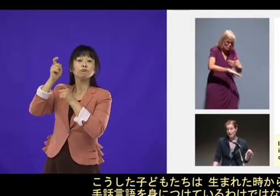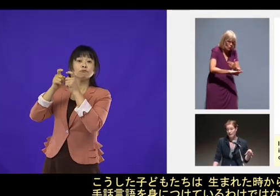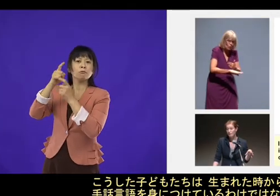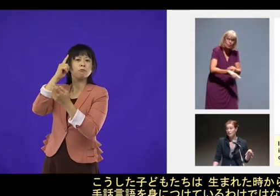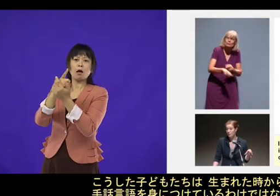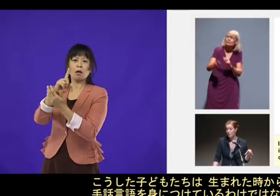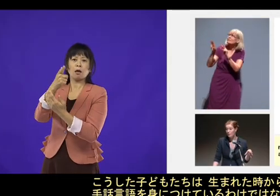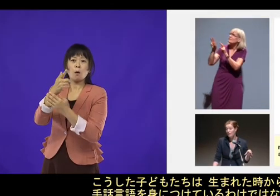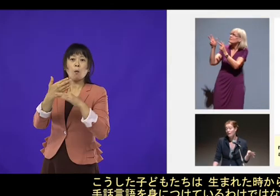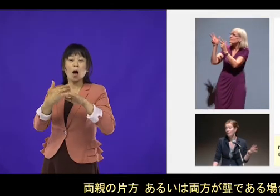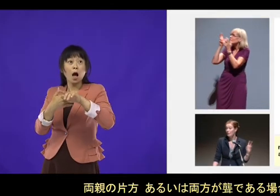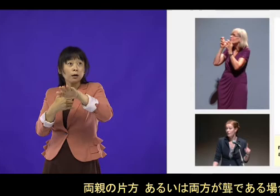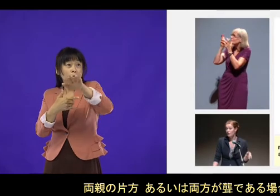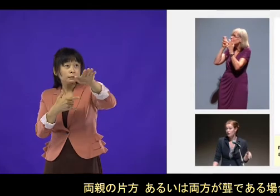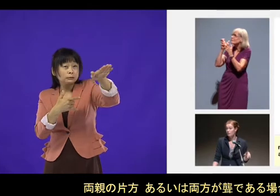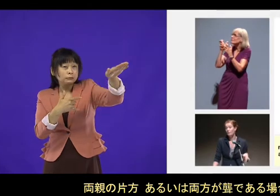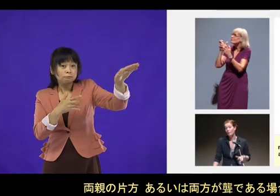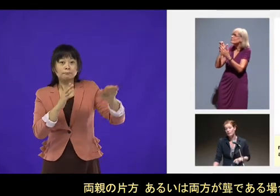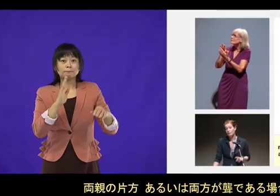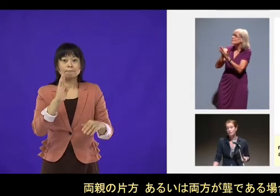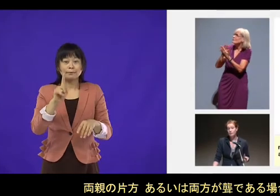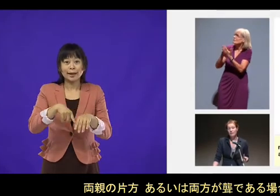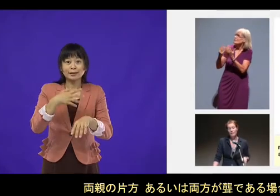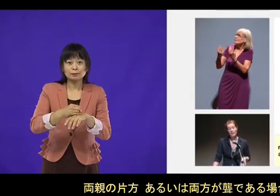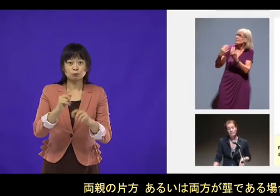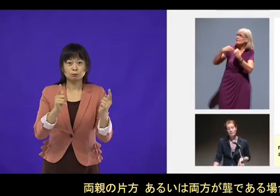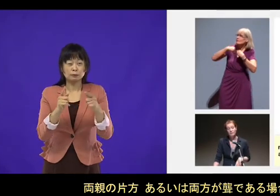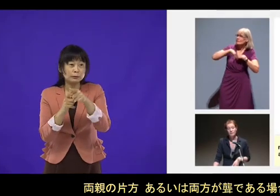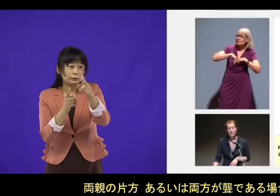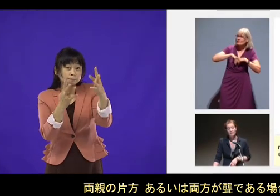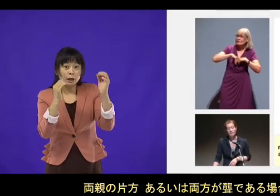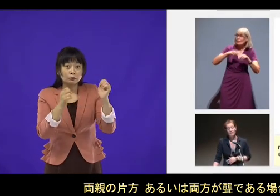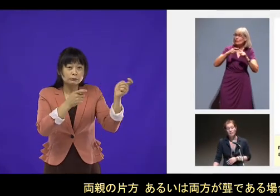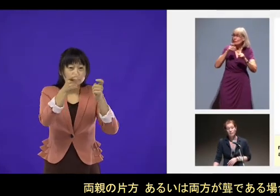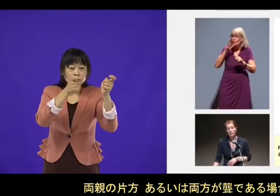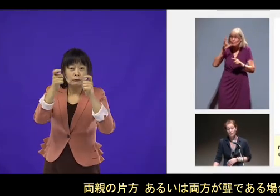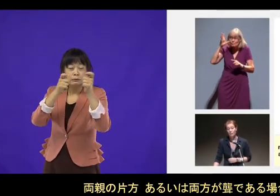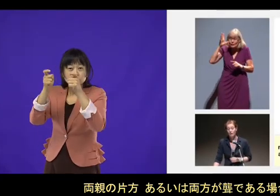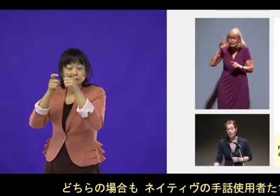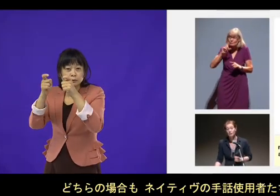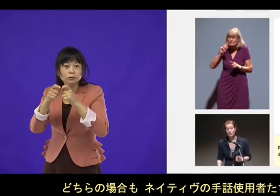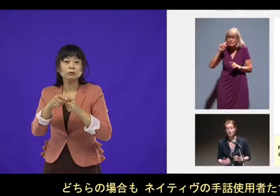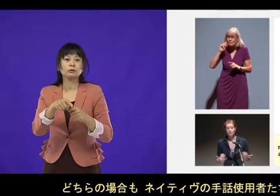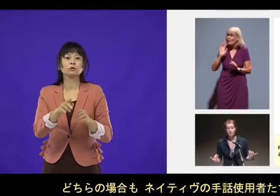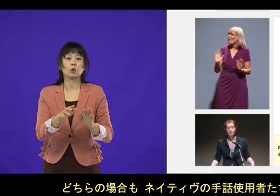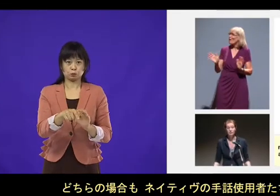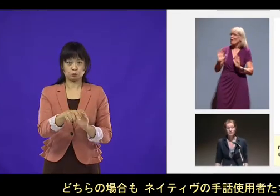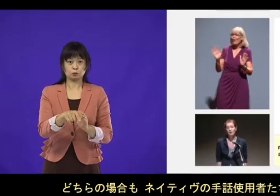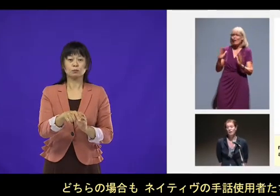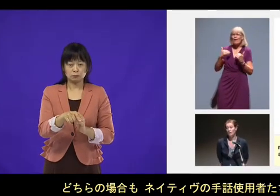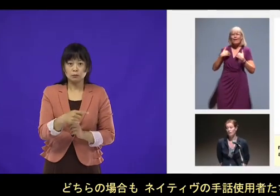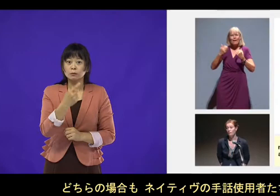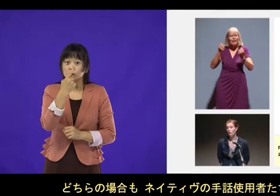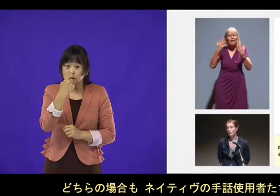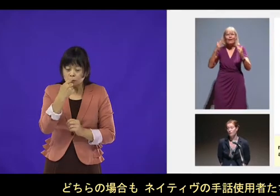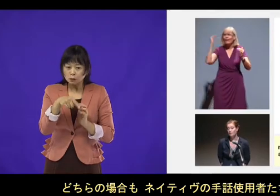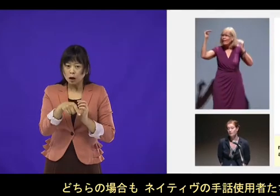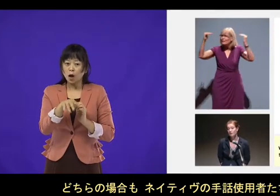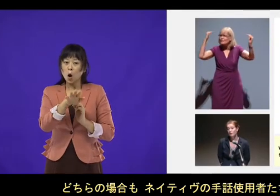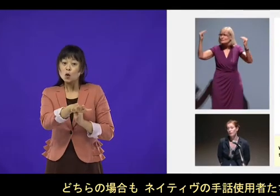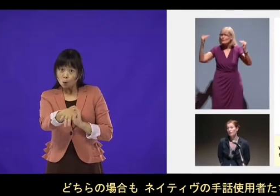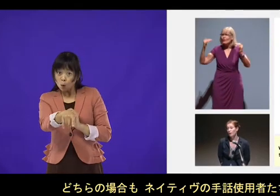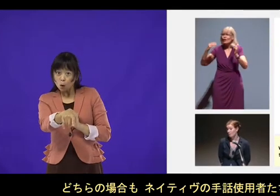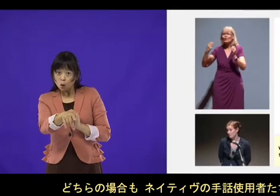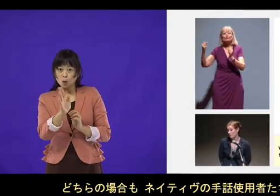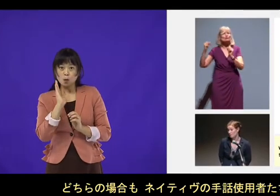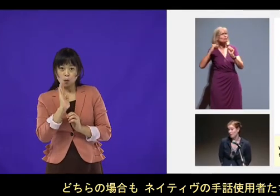acquire sign language from birth, but not just from one or two deaf parents, but from a multitude of adult role